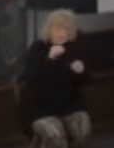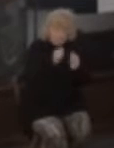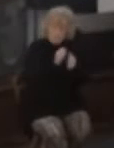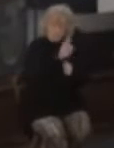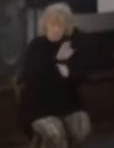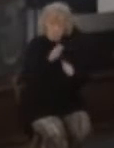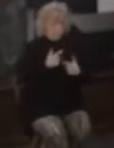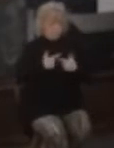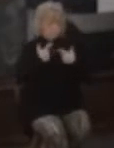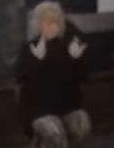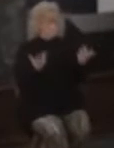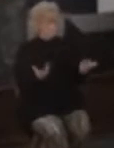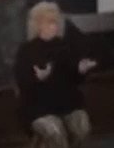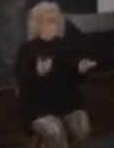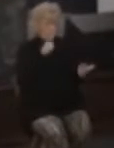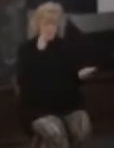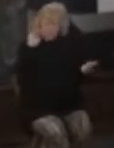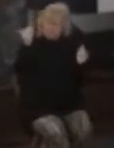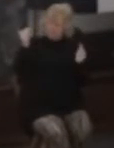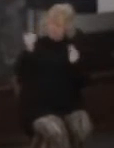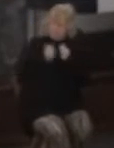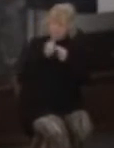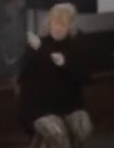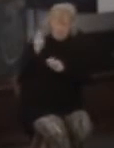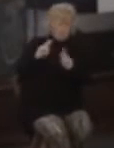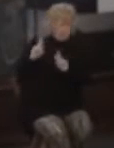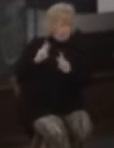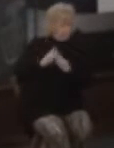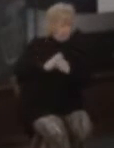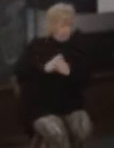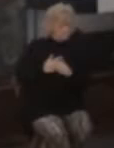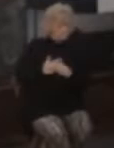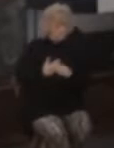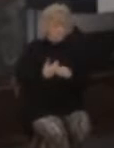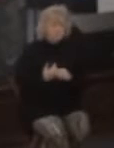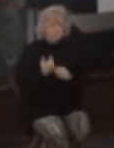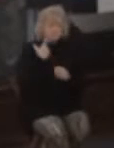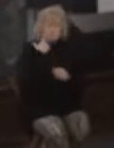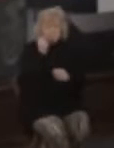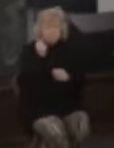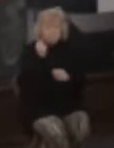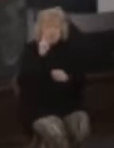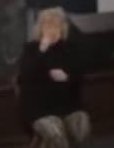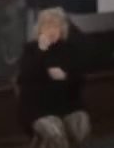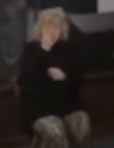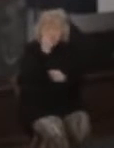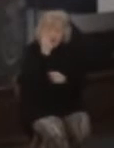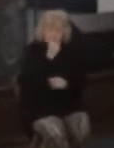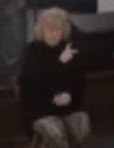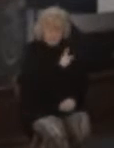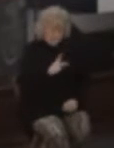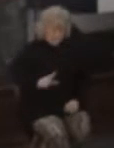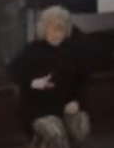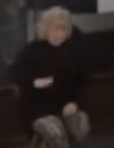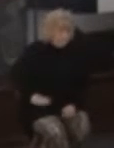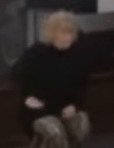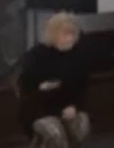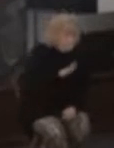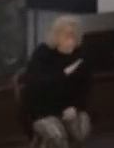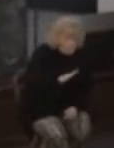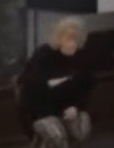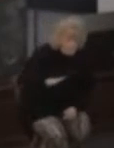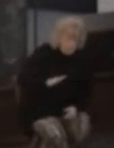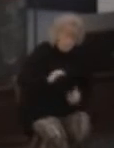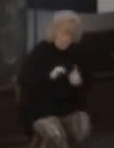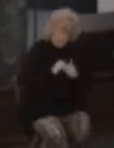to anybody else, especially when it comes to his kingdom, because there is only one kingdom. So how can